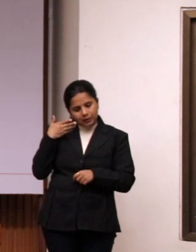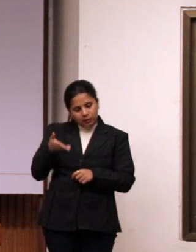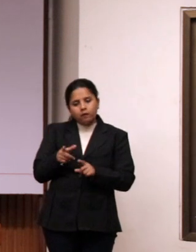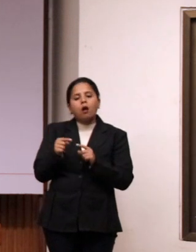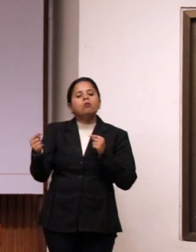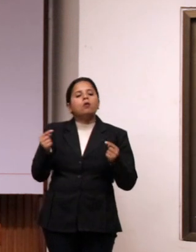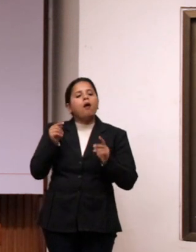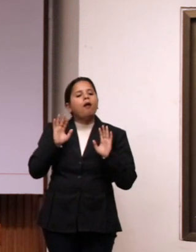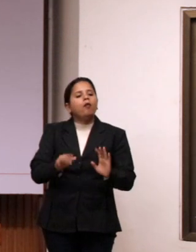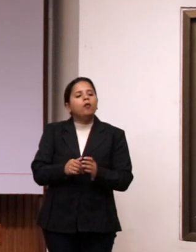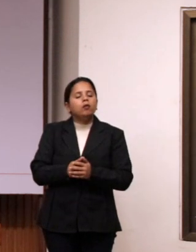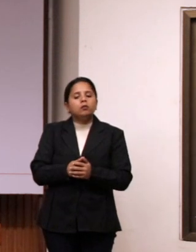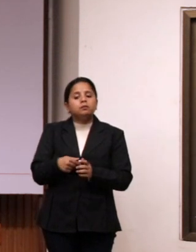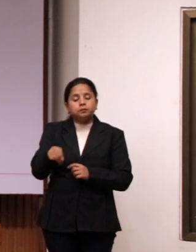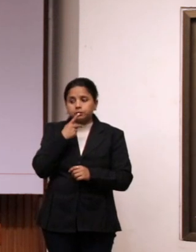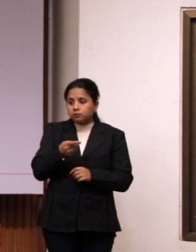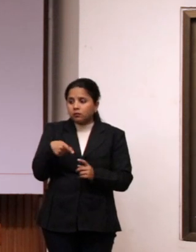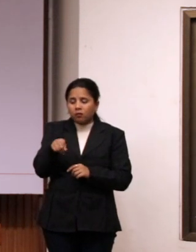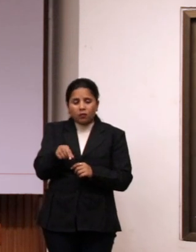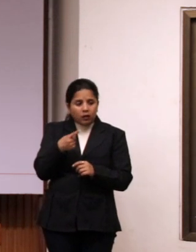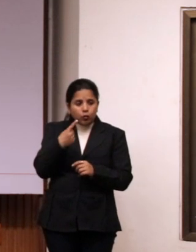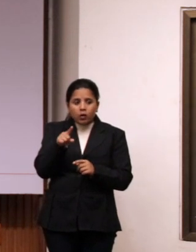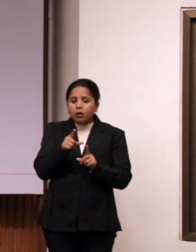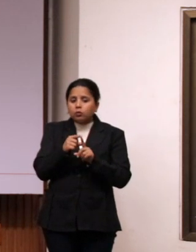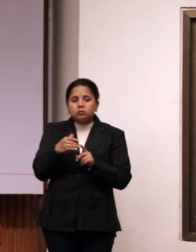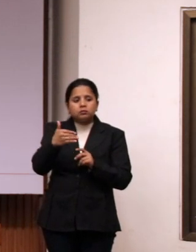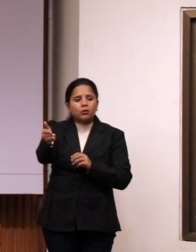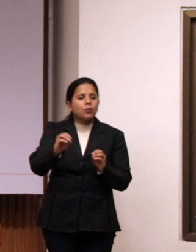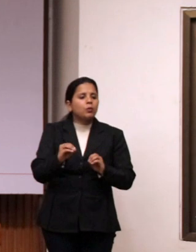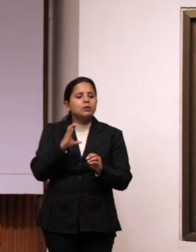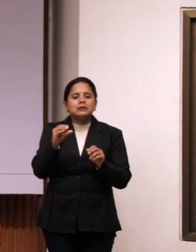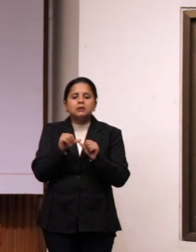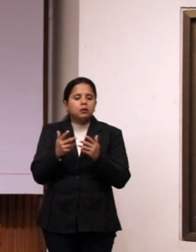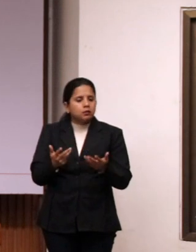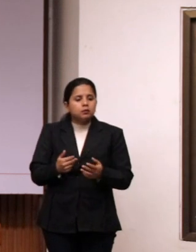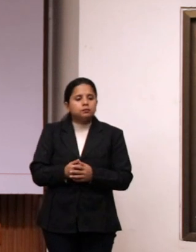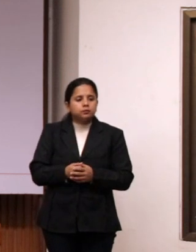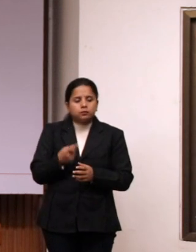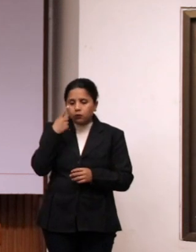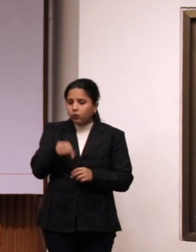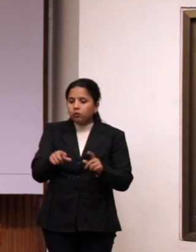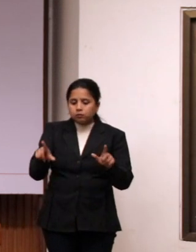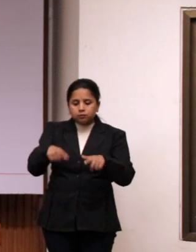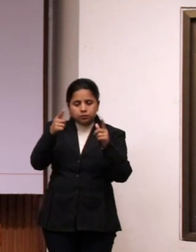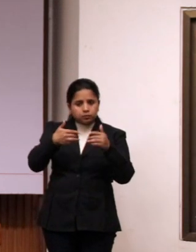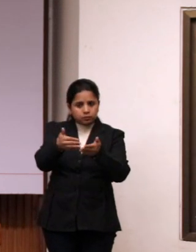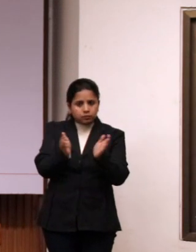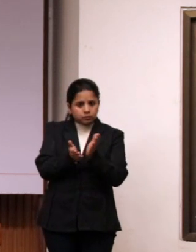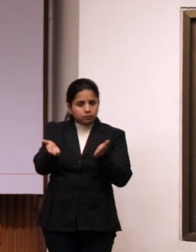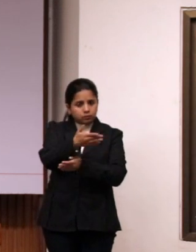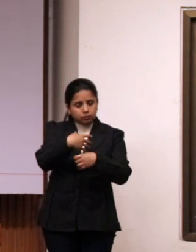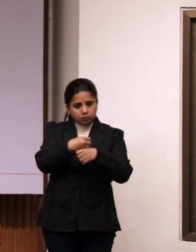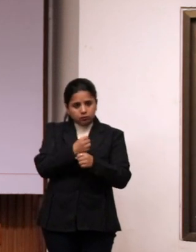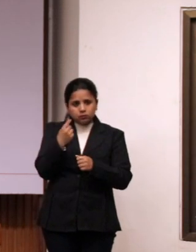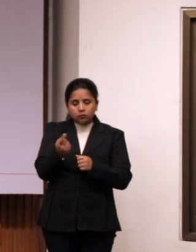that if the CA is not going in right direction. Exactly. Because forest community cannot be created through